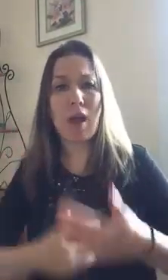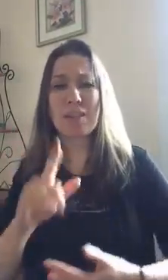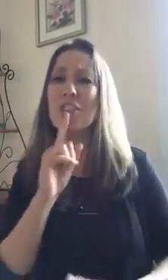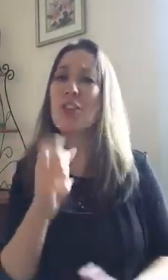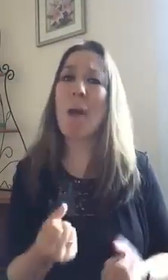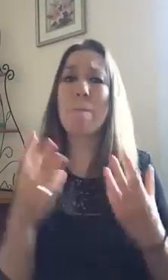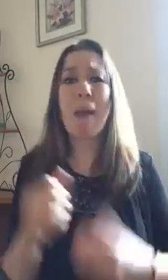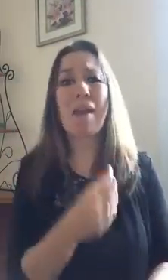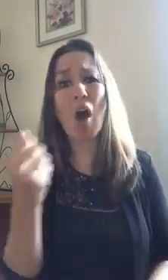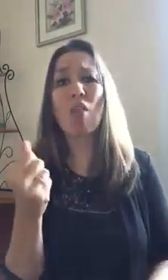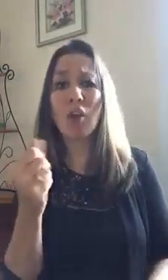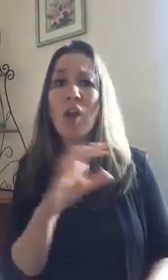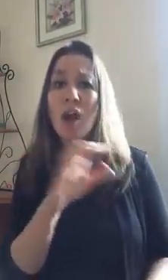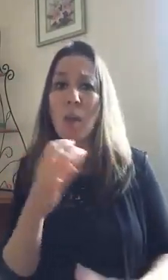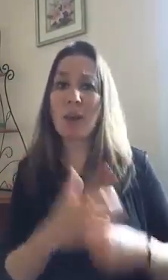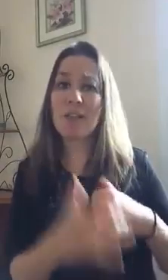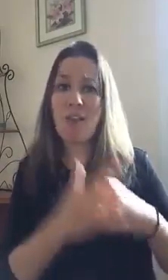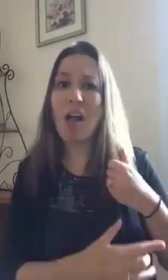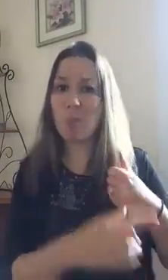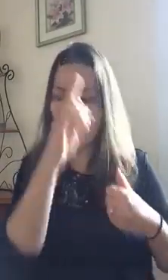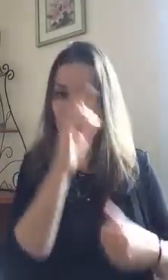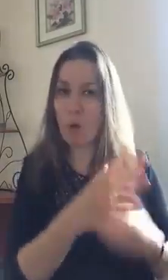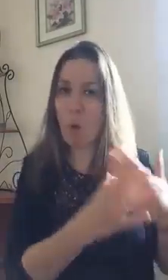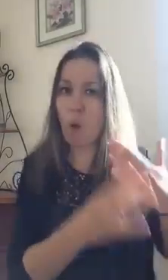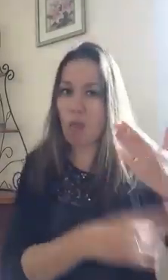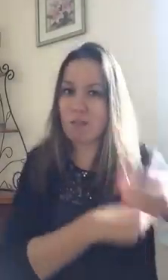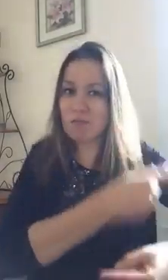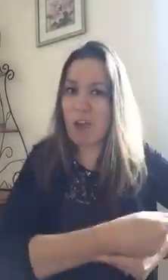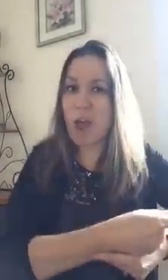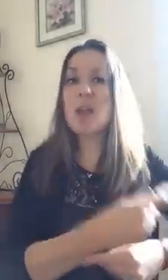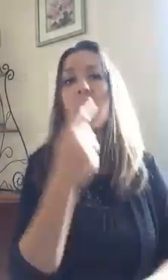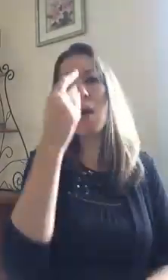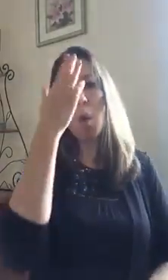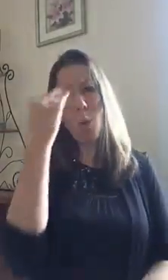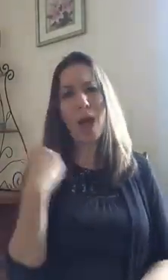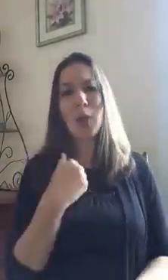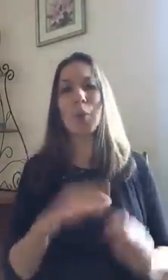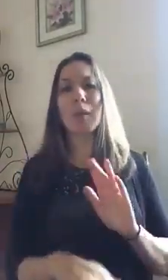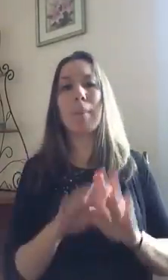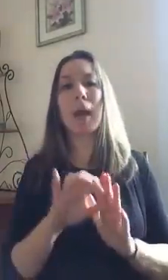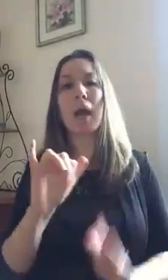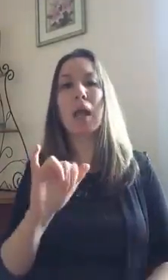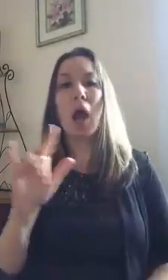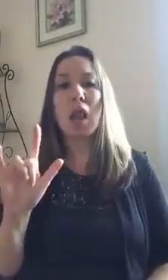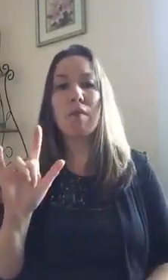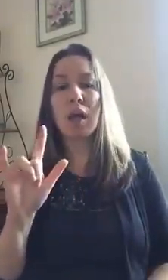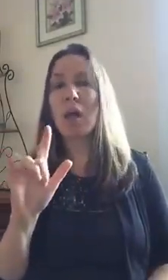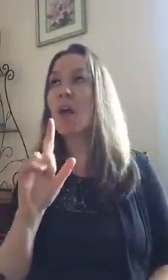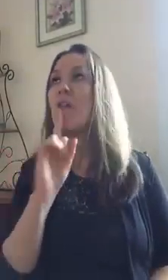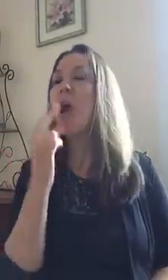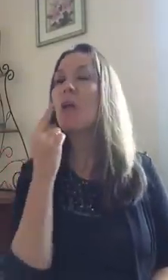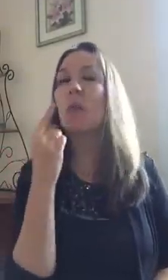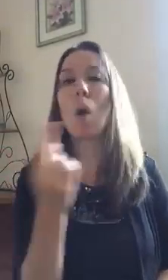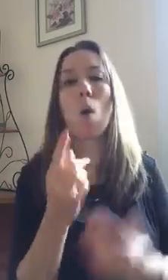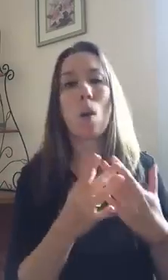out there, why we choose Young Living and why they'll be the only essential oils we ever use in our homes, on ourselves,